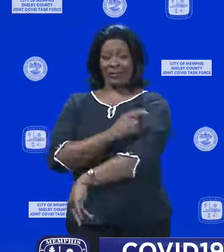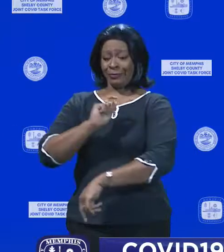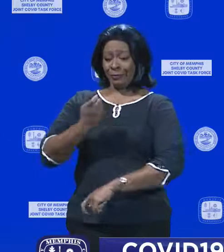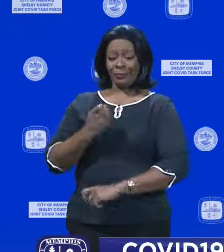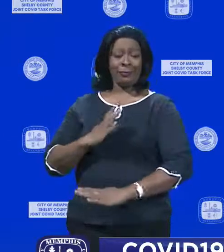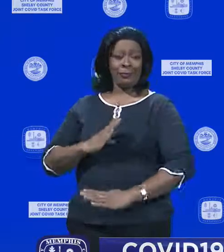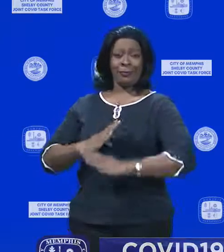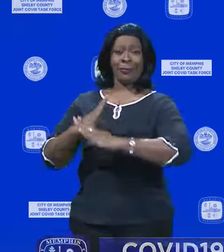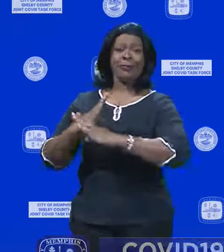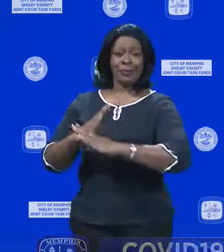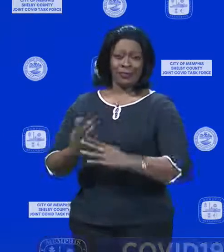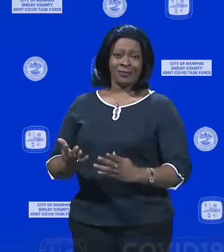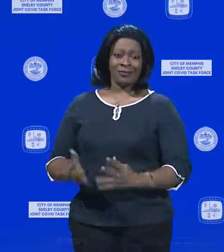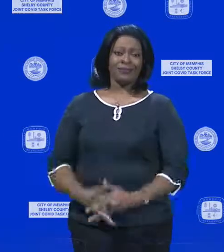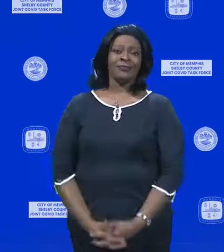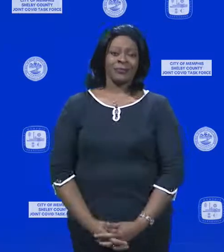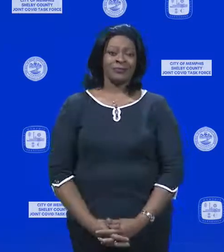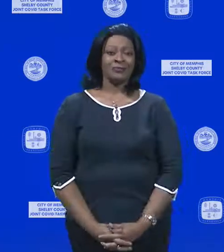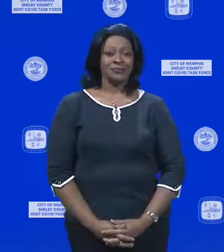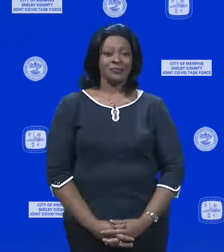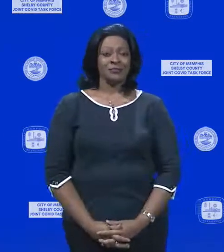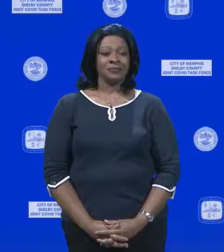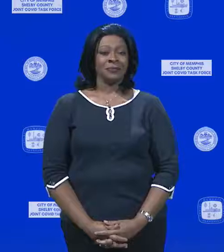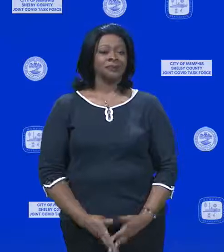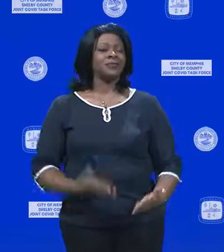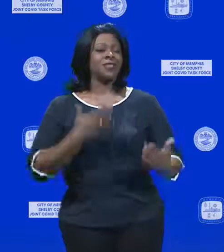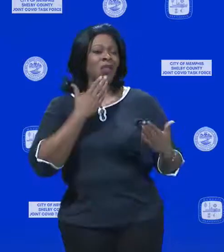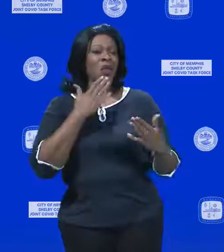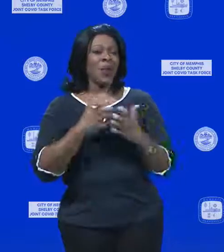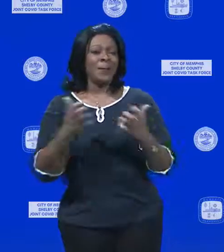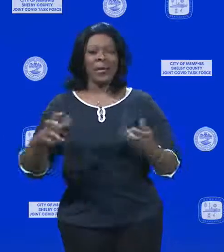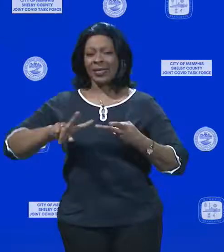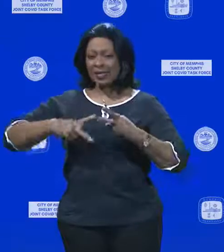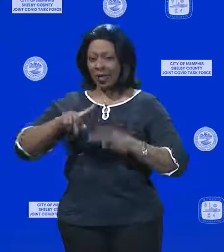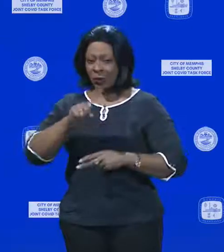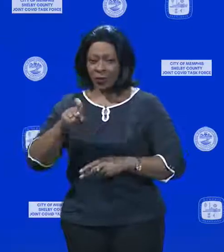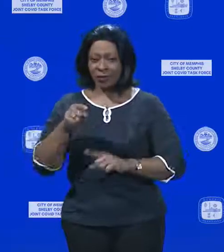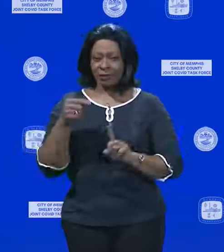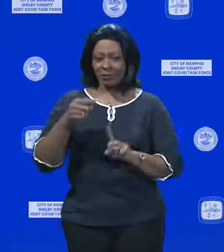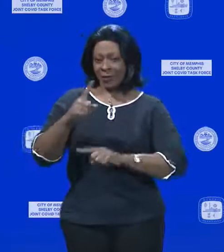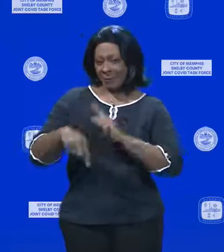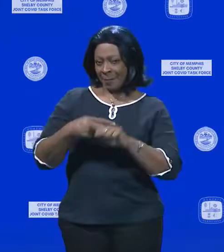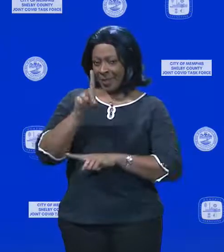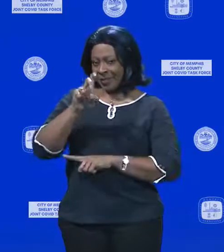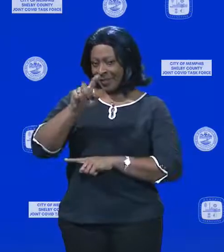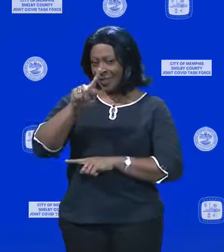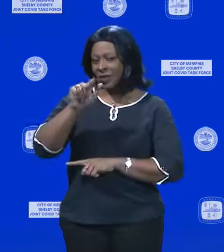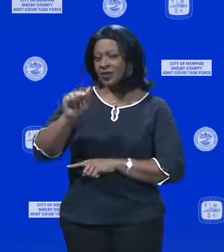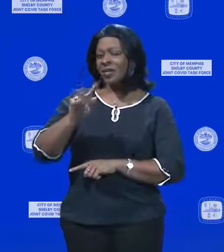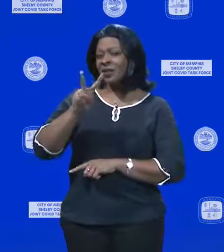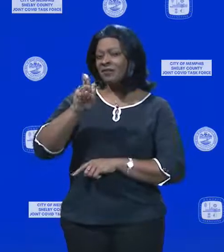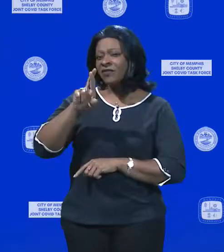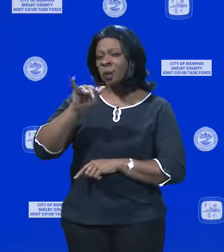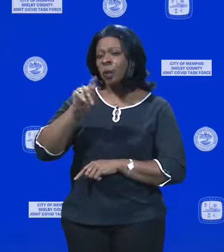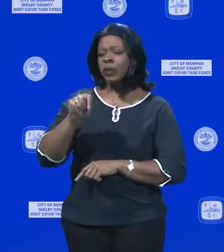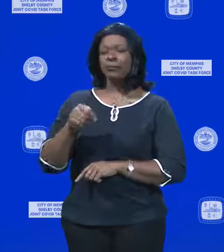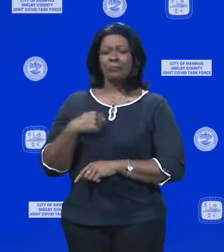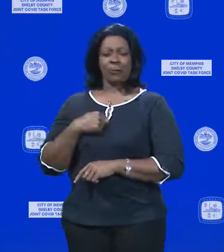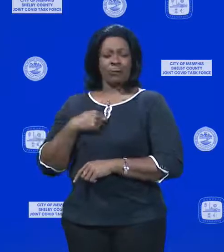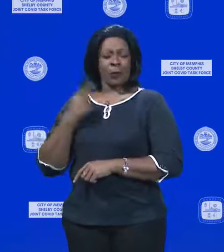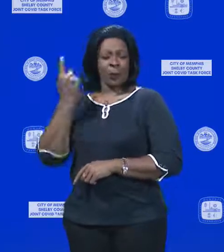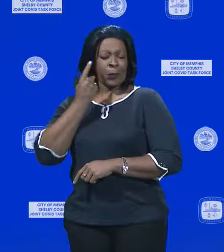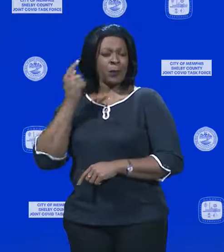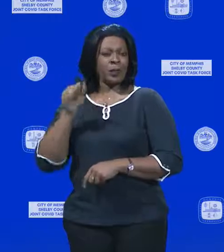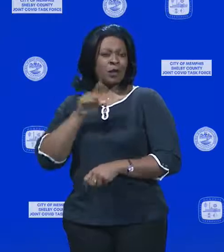protect against. Thank you so much. And my second question is actually about the Delta variant. I'm wondering if you